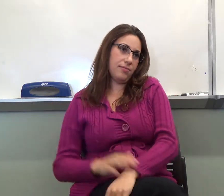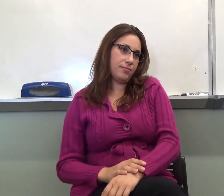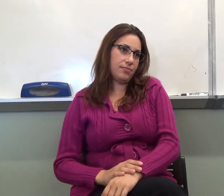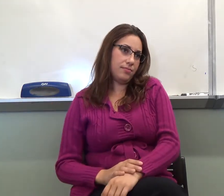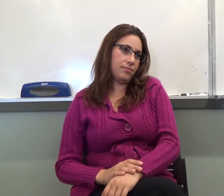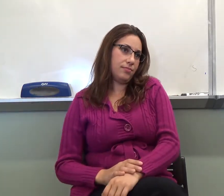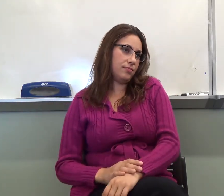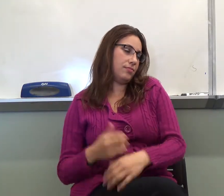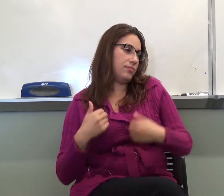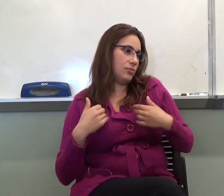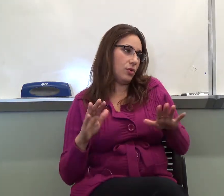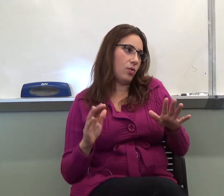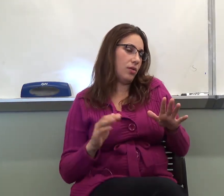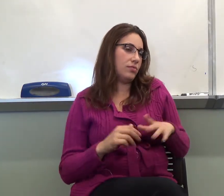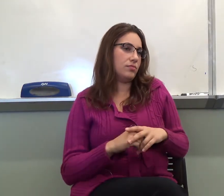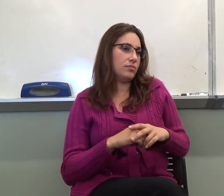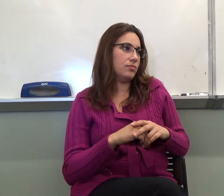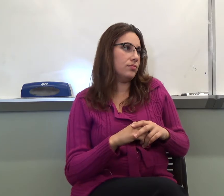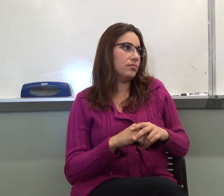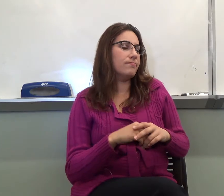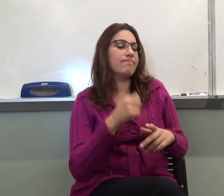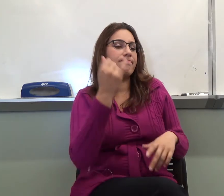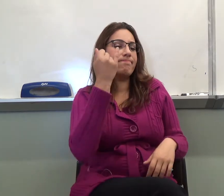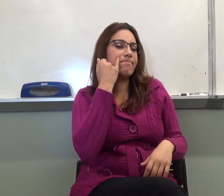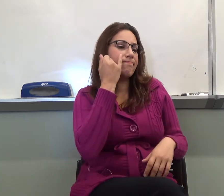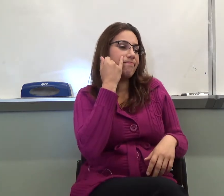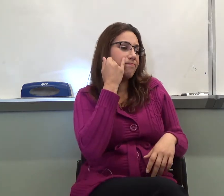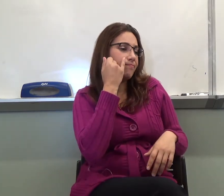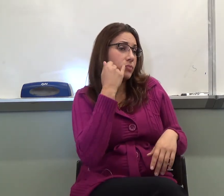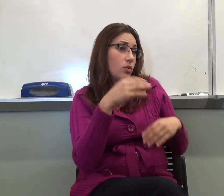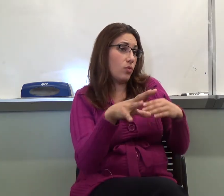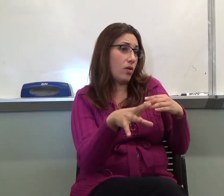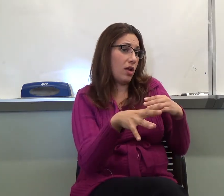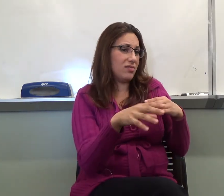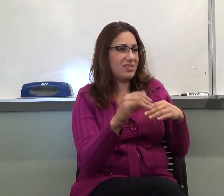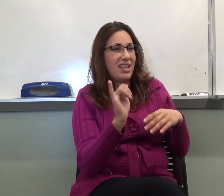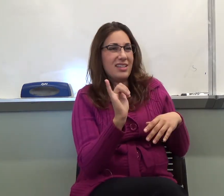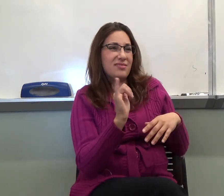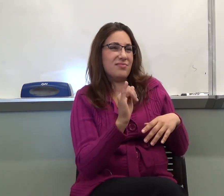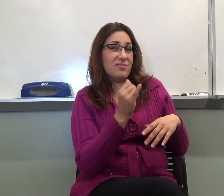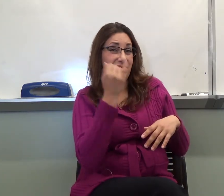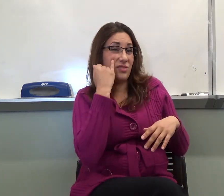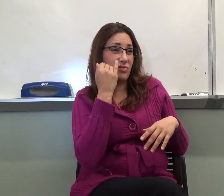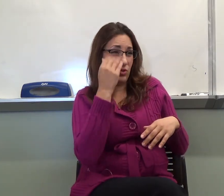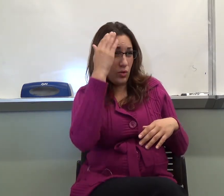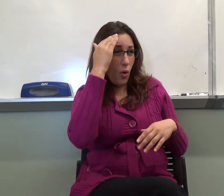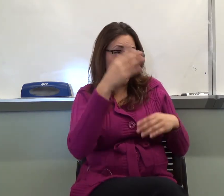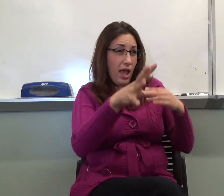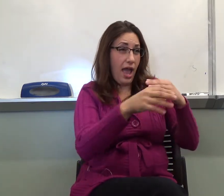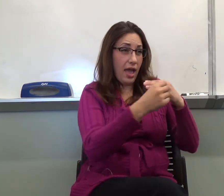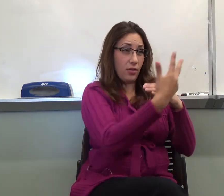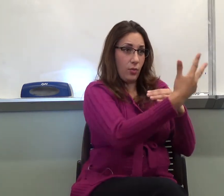All right, let's suppose instead of adding 3 to both sides like we did before, so we could get the 2x by